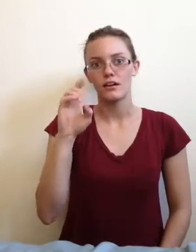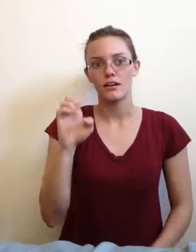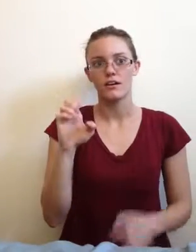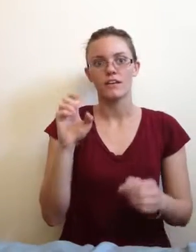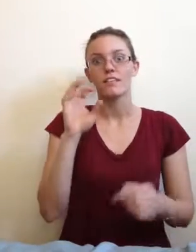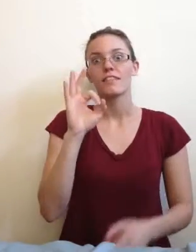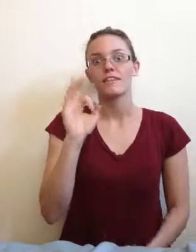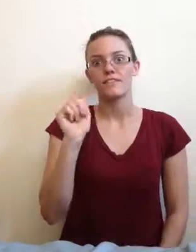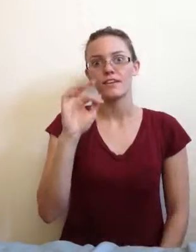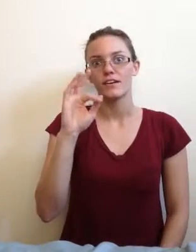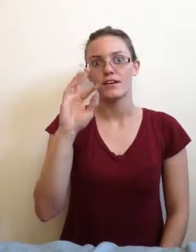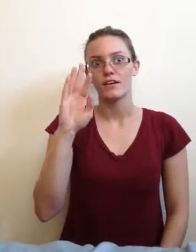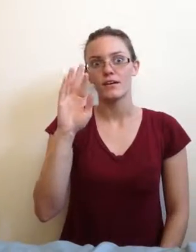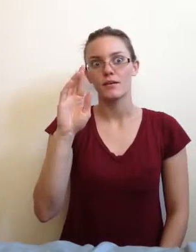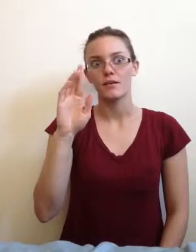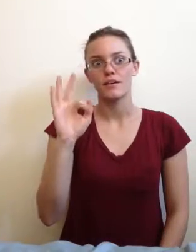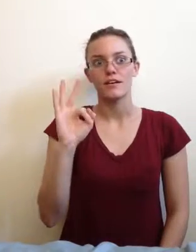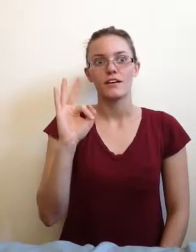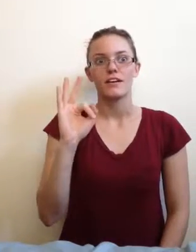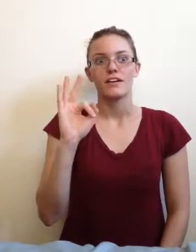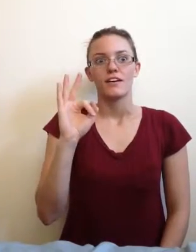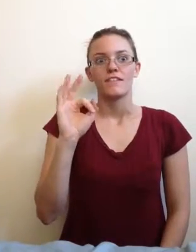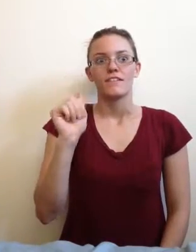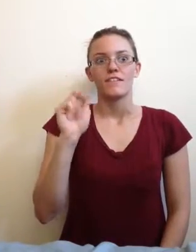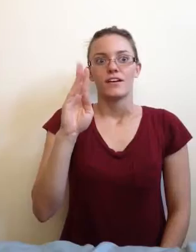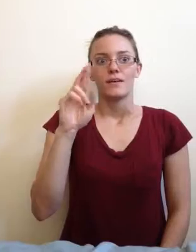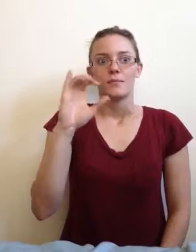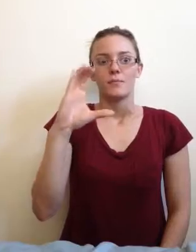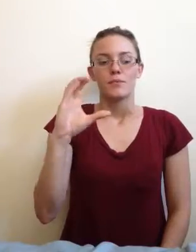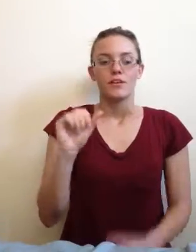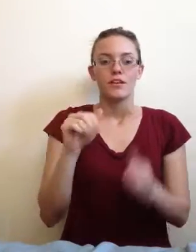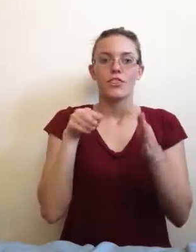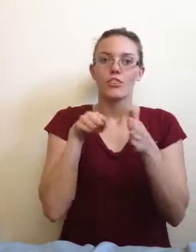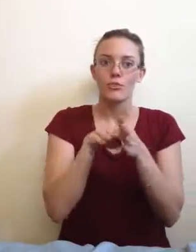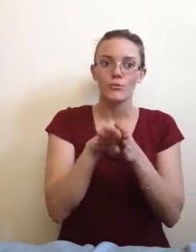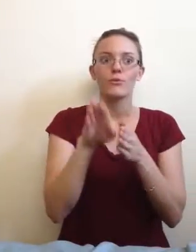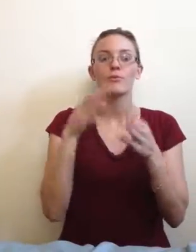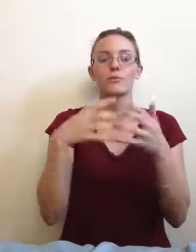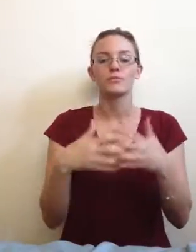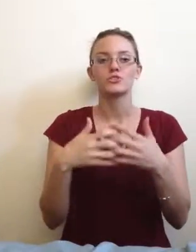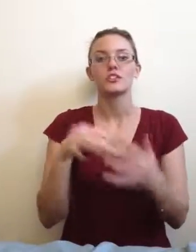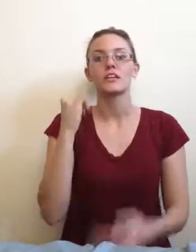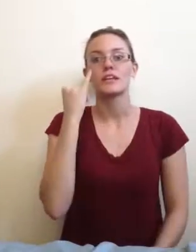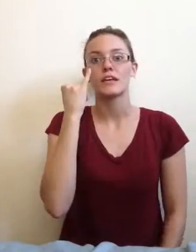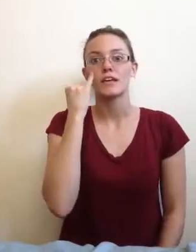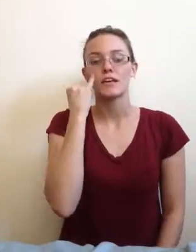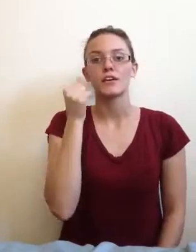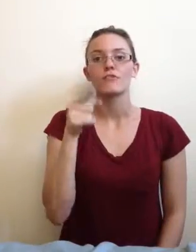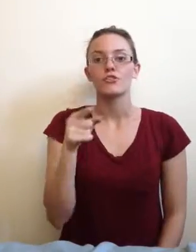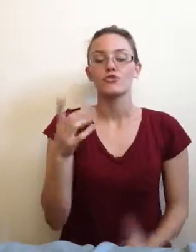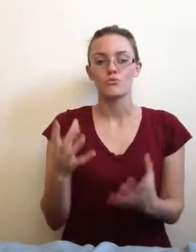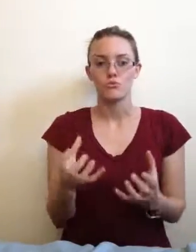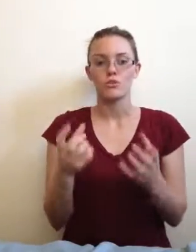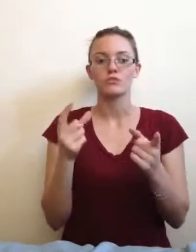going to talk very quickly about how you do it either way. If you want to put the zipper in before you've put